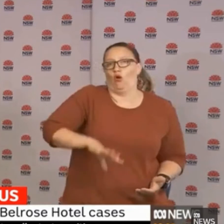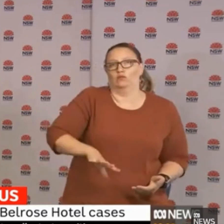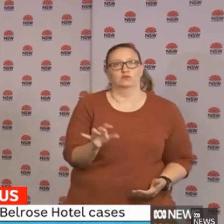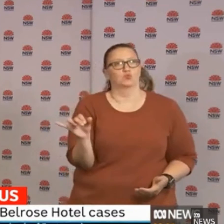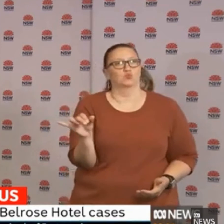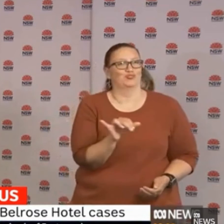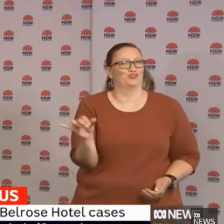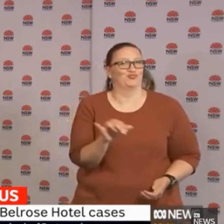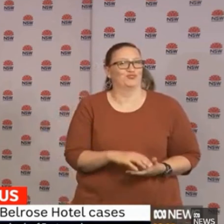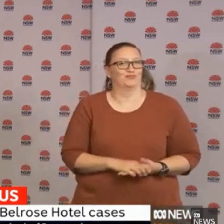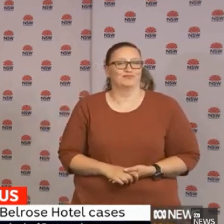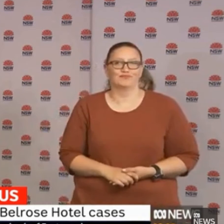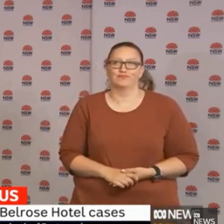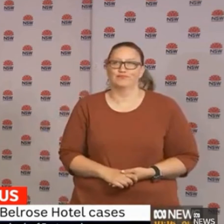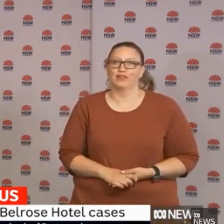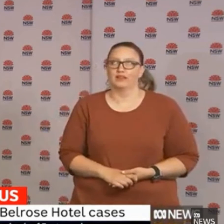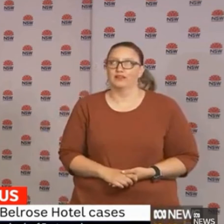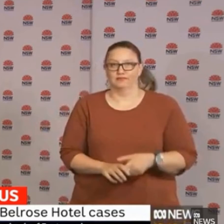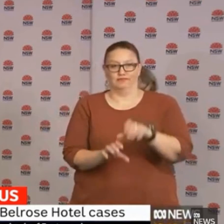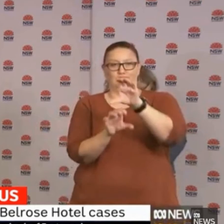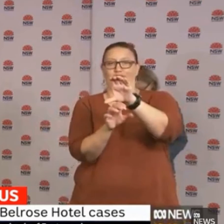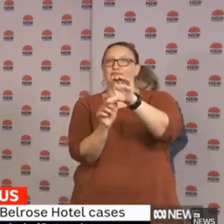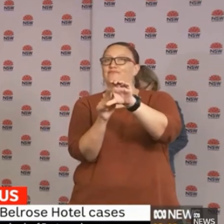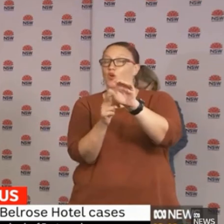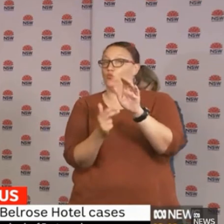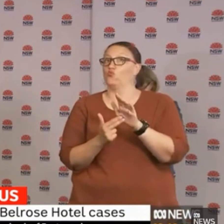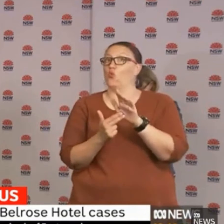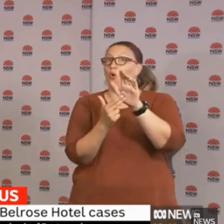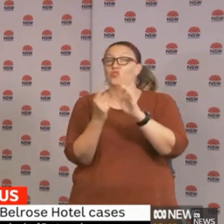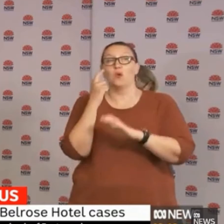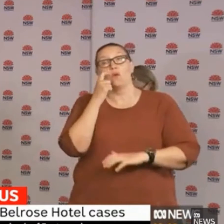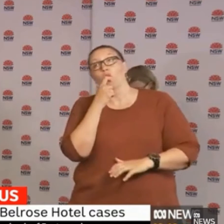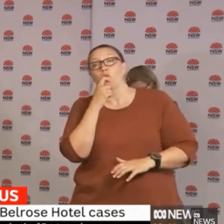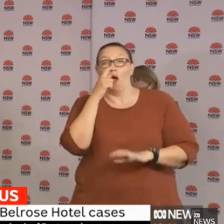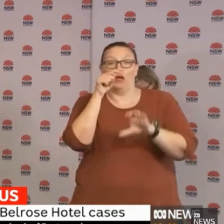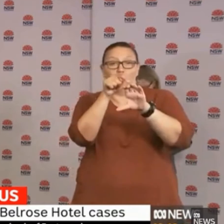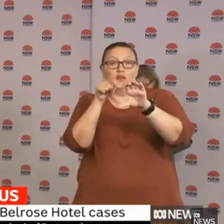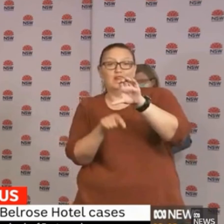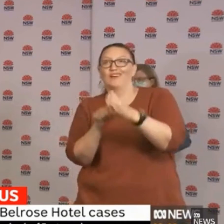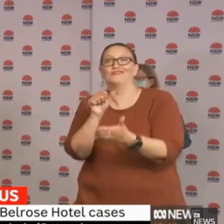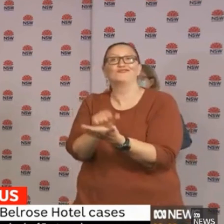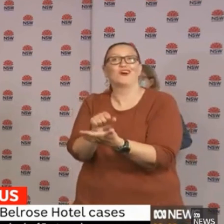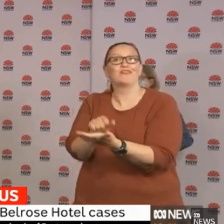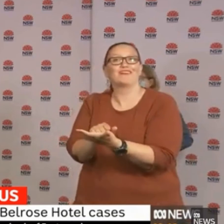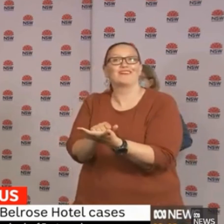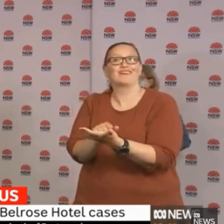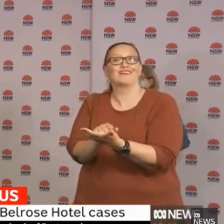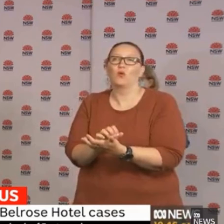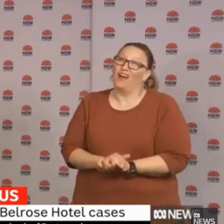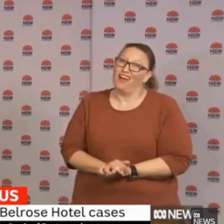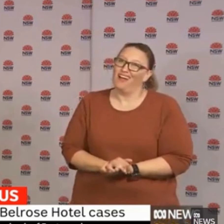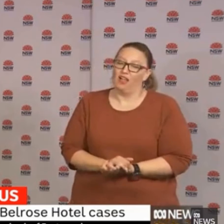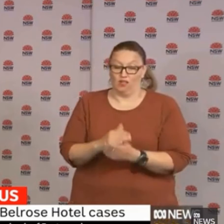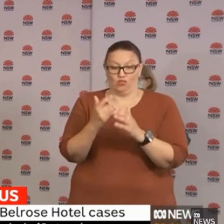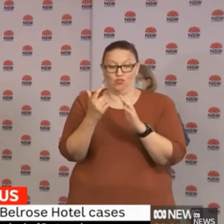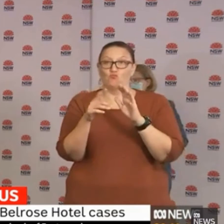raised with me is that some people in the northern zone think that they can go shopping in the southern zone. Well, technically you